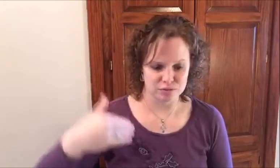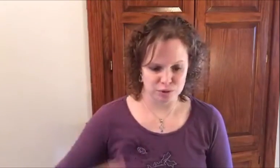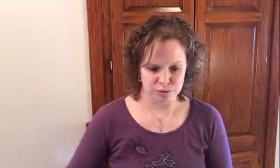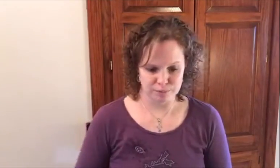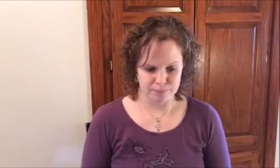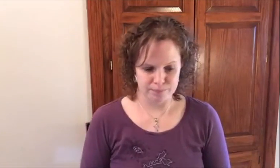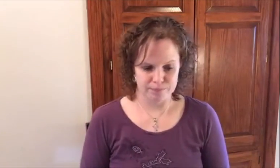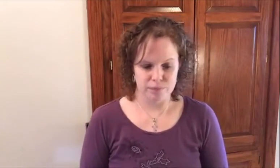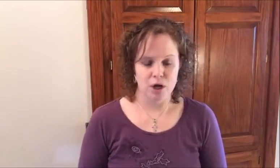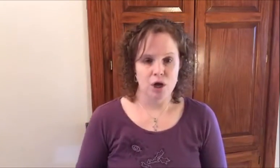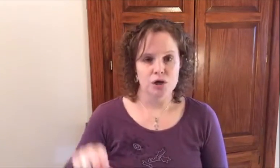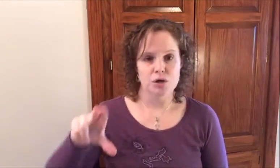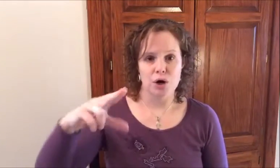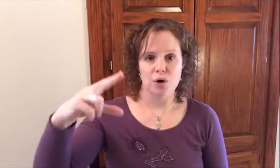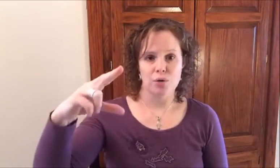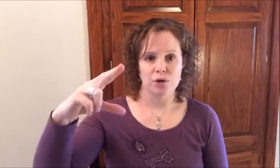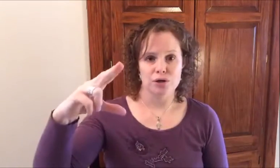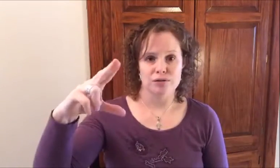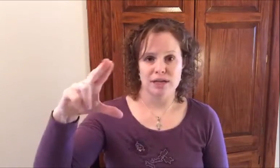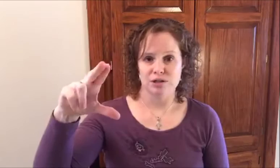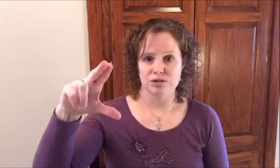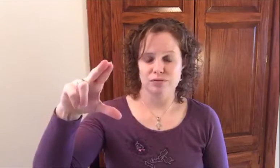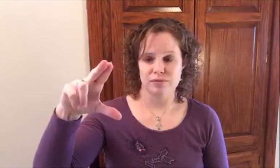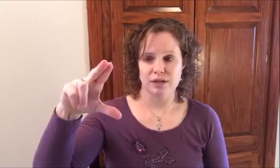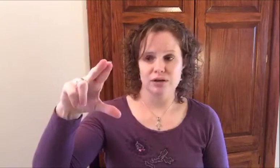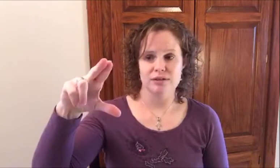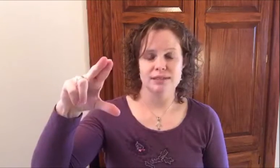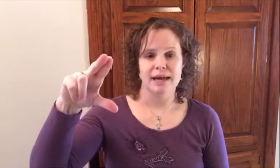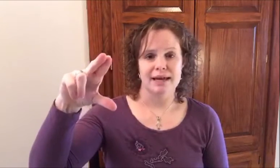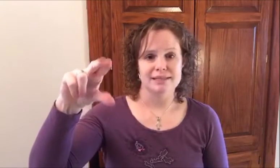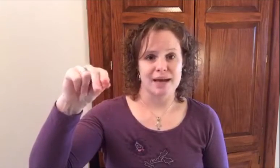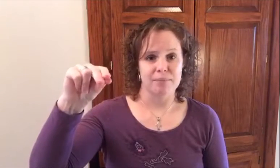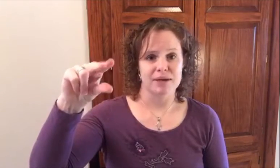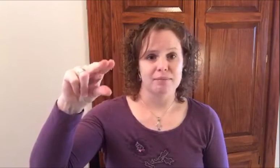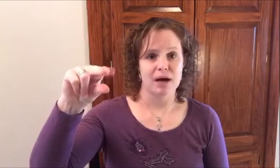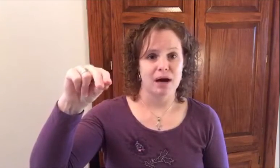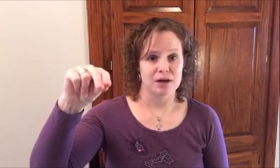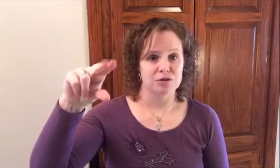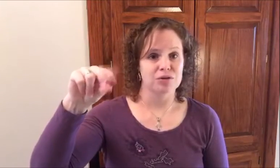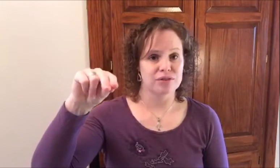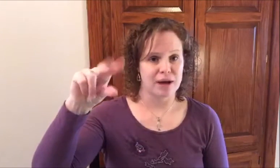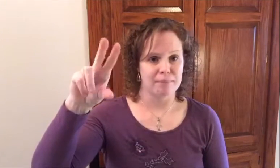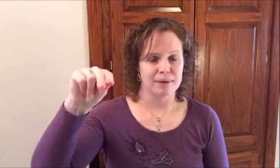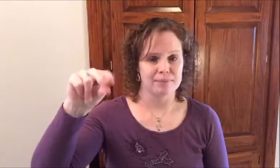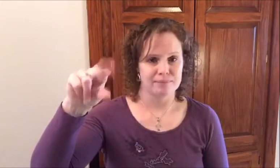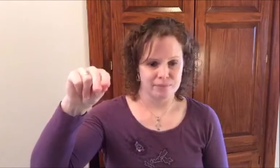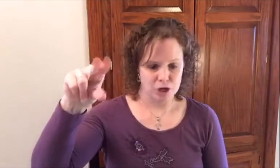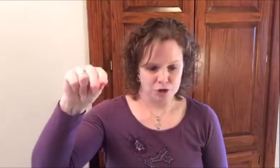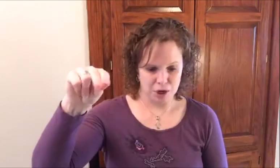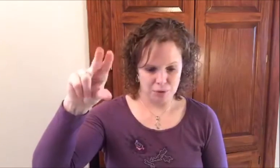the room. No, you take your two fingers and tap them on your thumb.